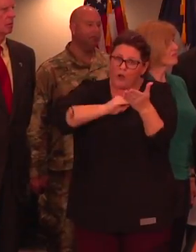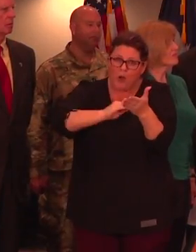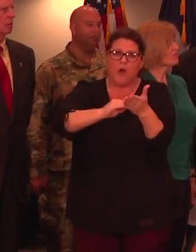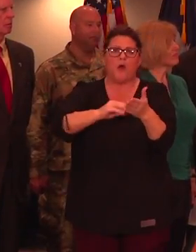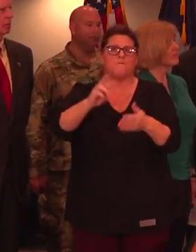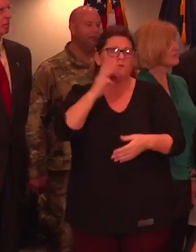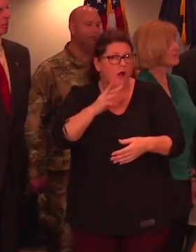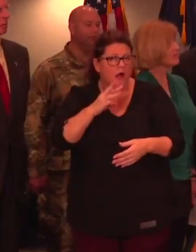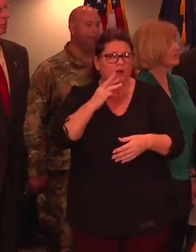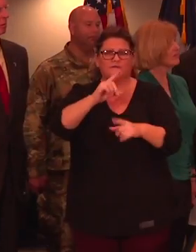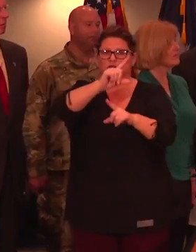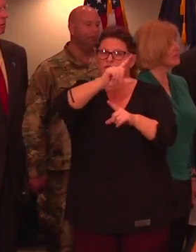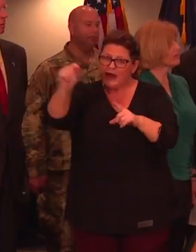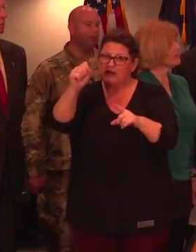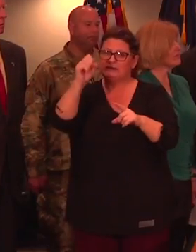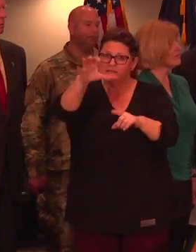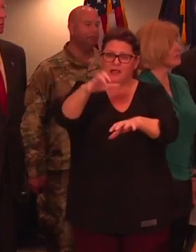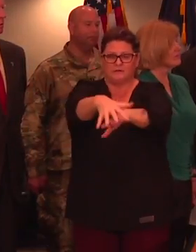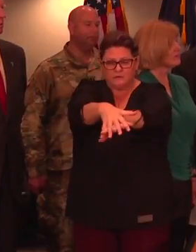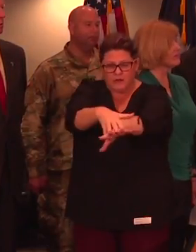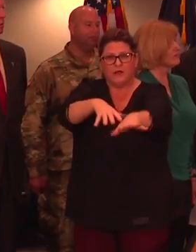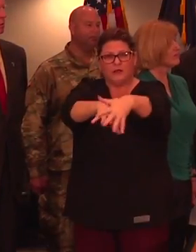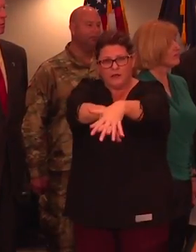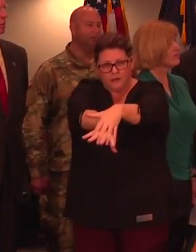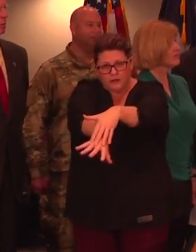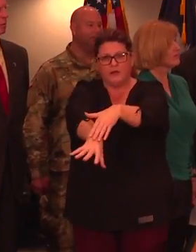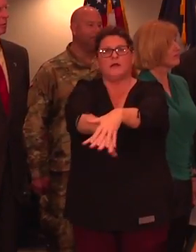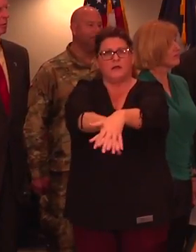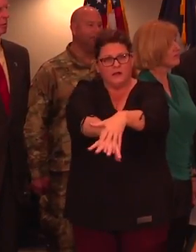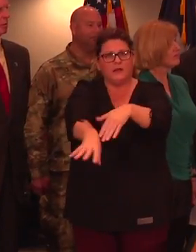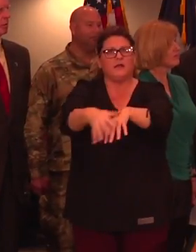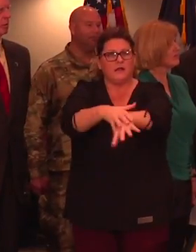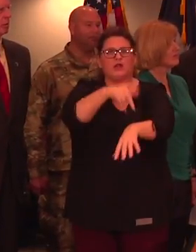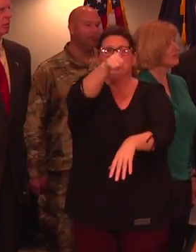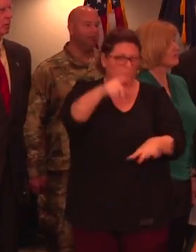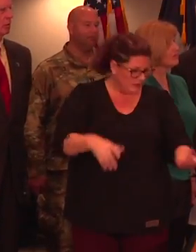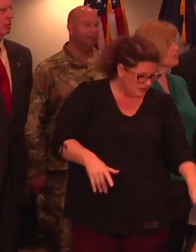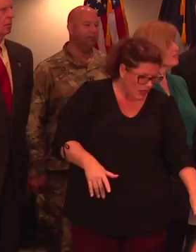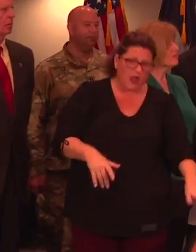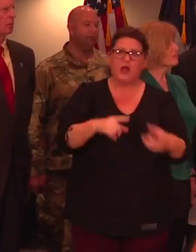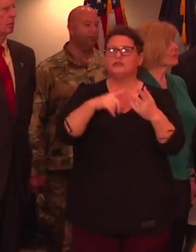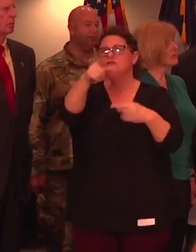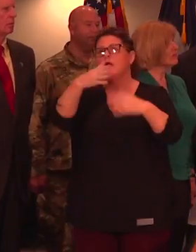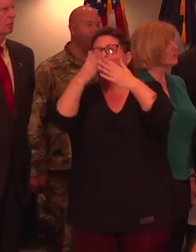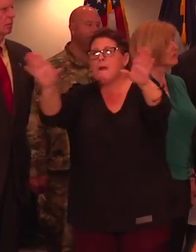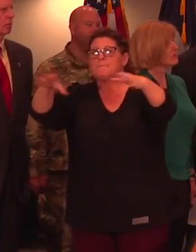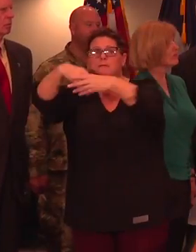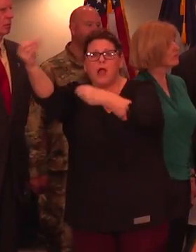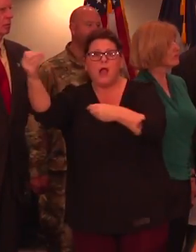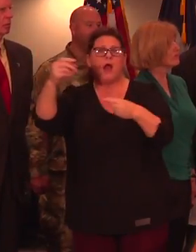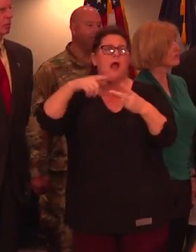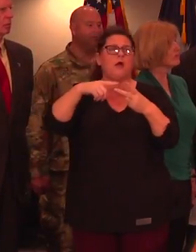visual, between the fingers with soap and water every time you touch a surface when you've been in public or